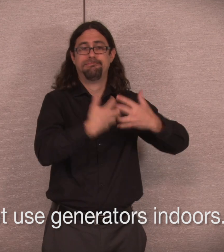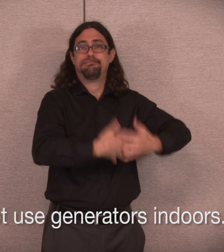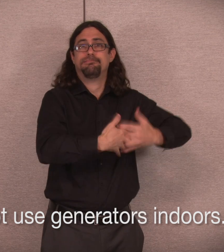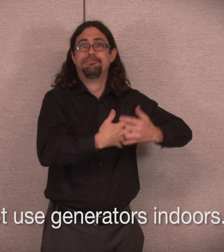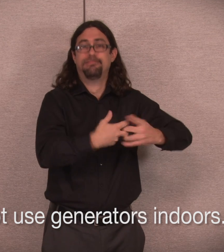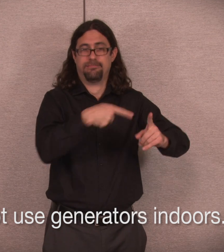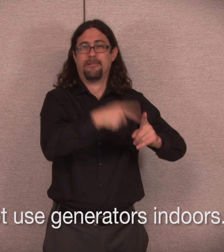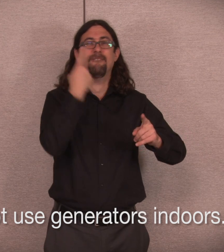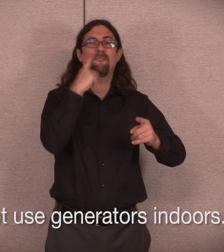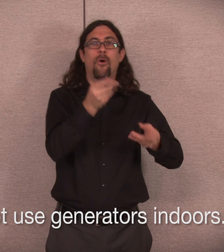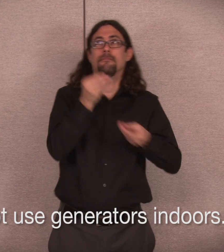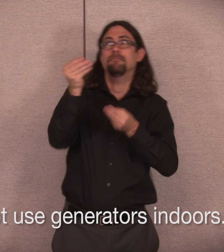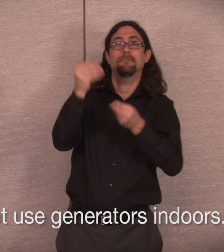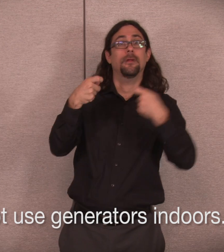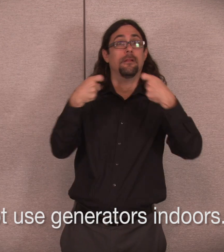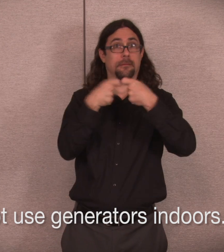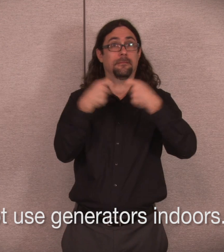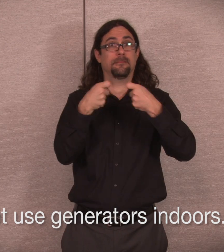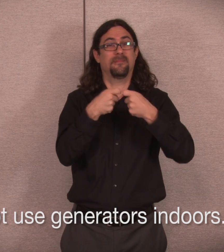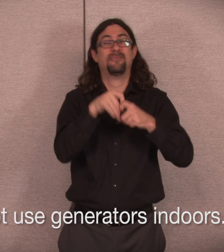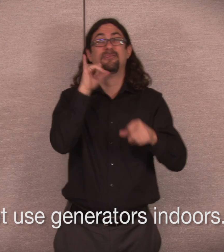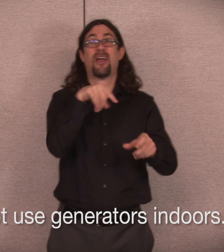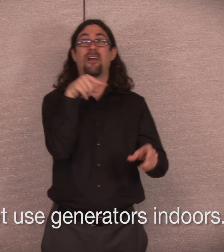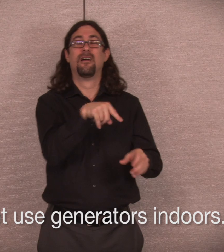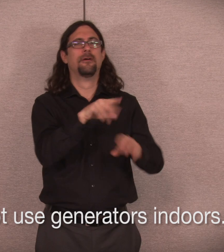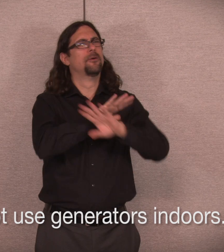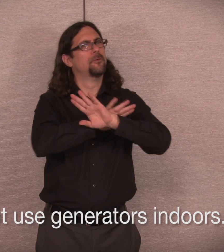Do not use generators indoors.